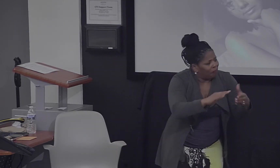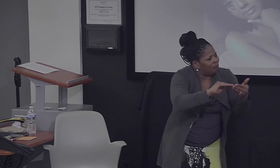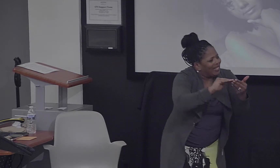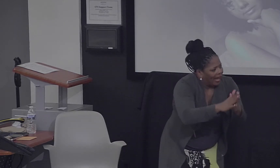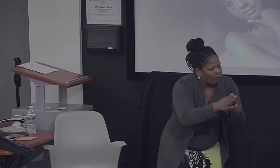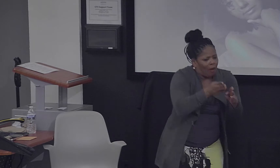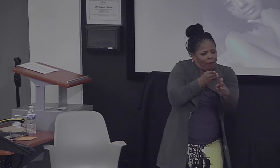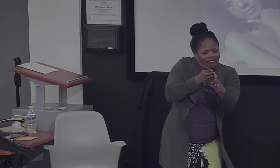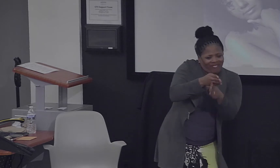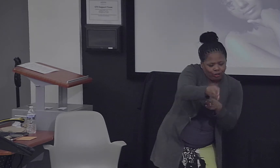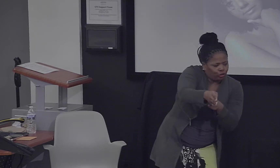together.